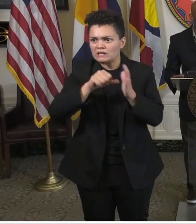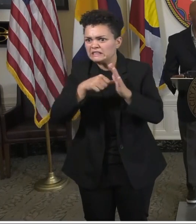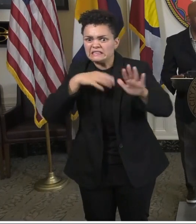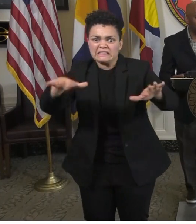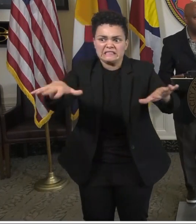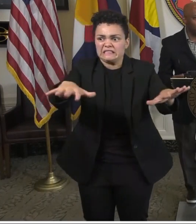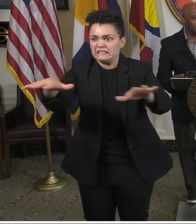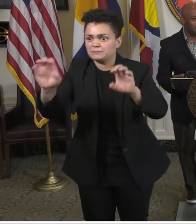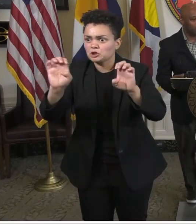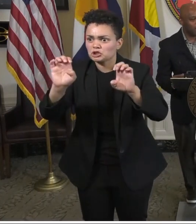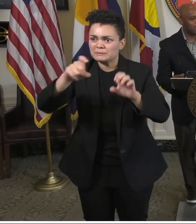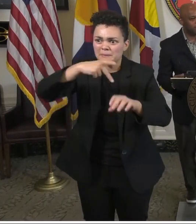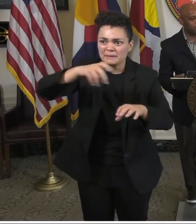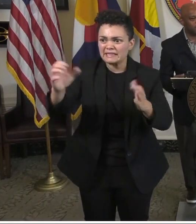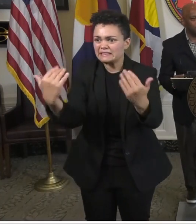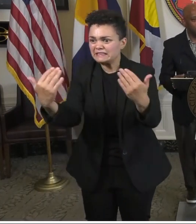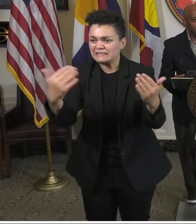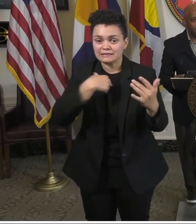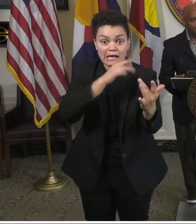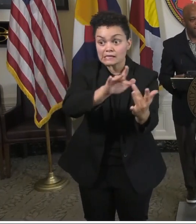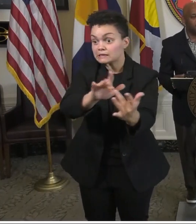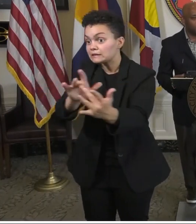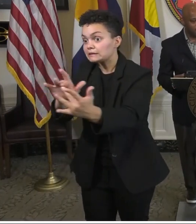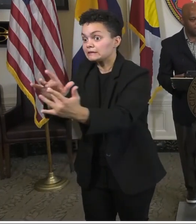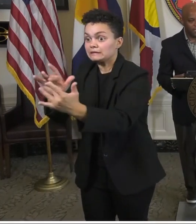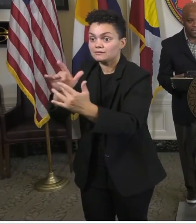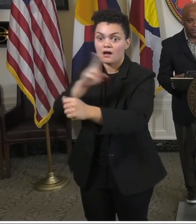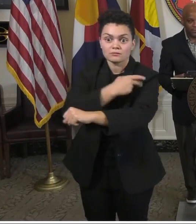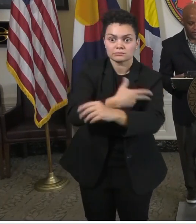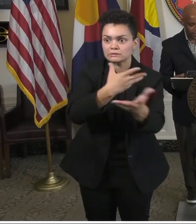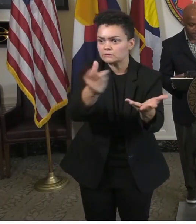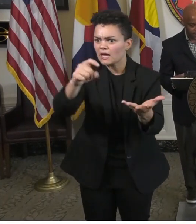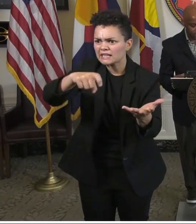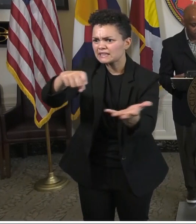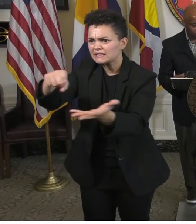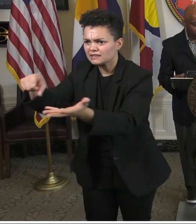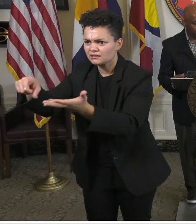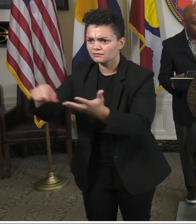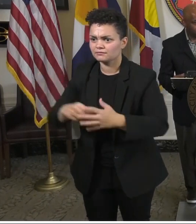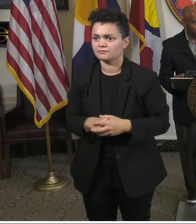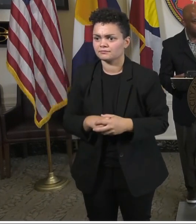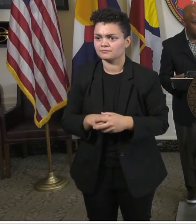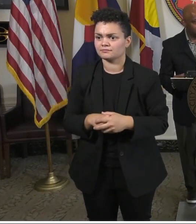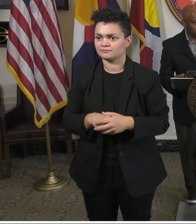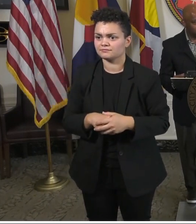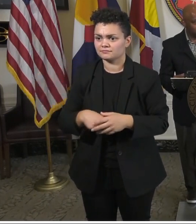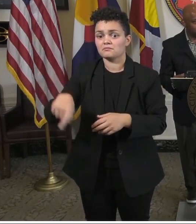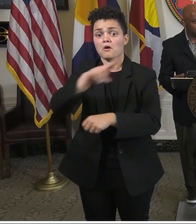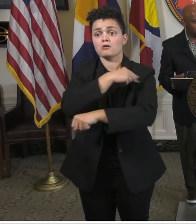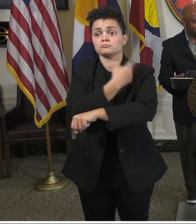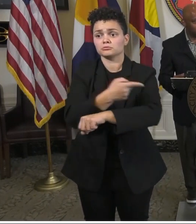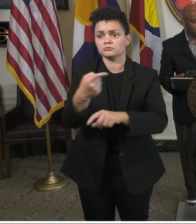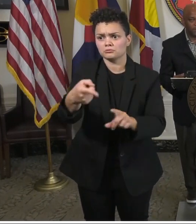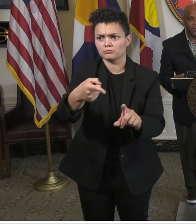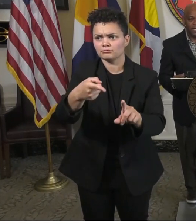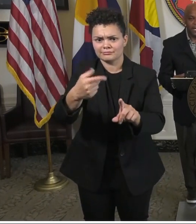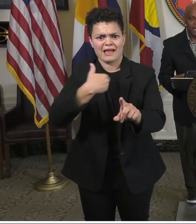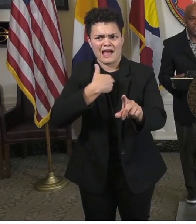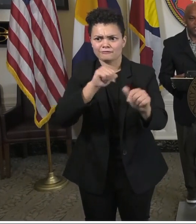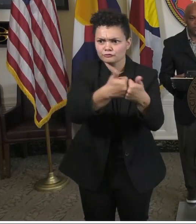We were in regular contact with our hospitals, and they shared their real big, their challenges in terms of serving the